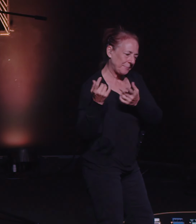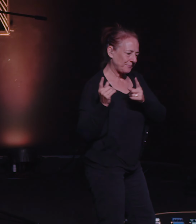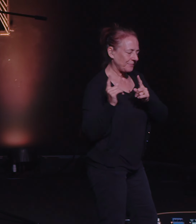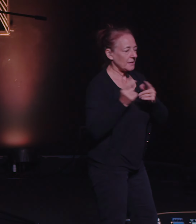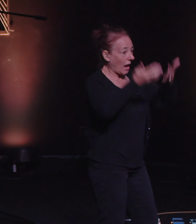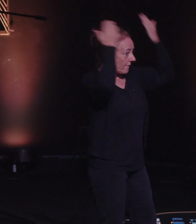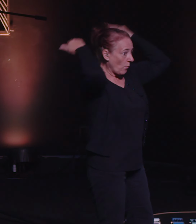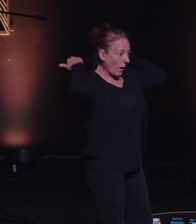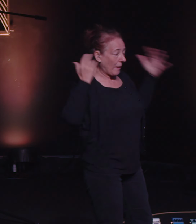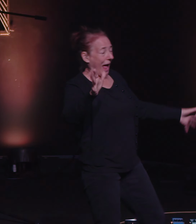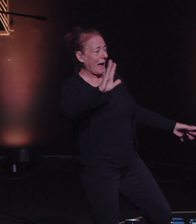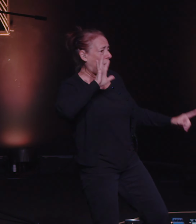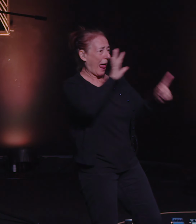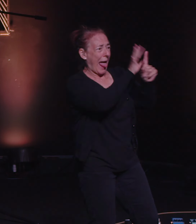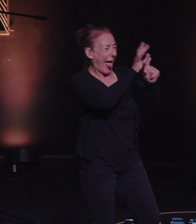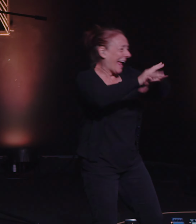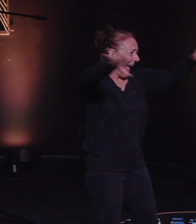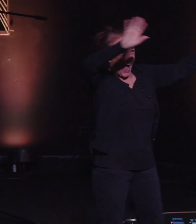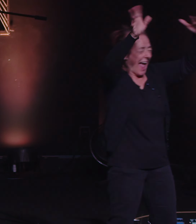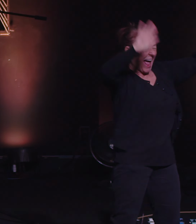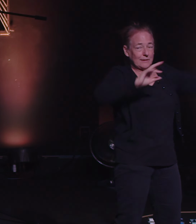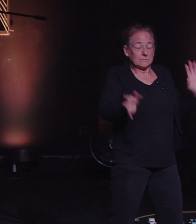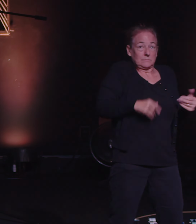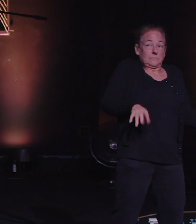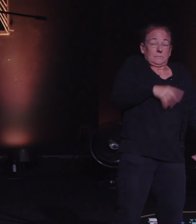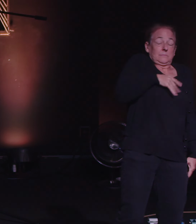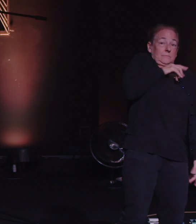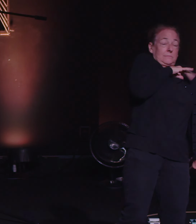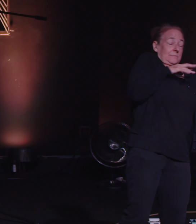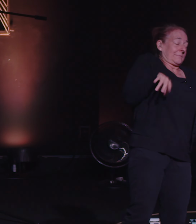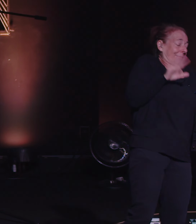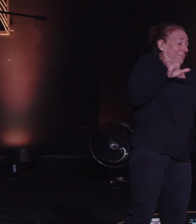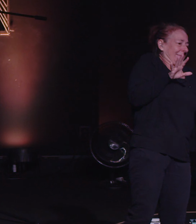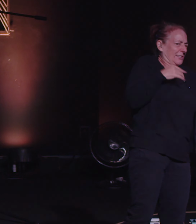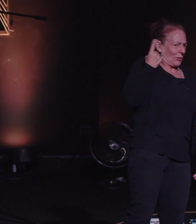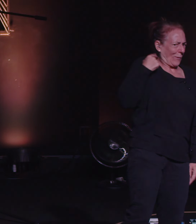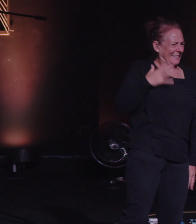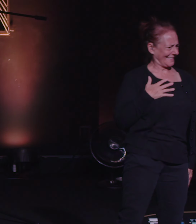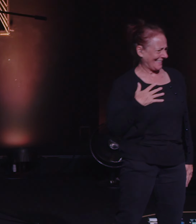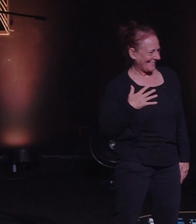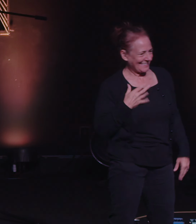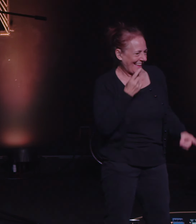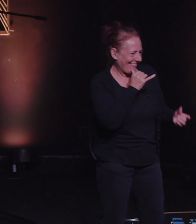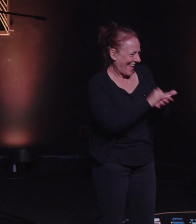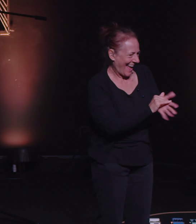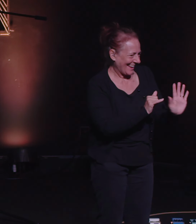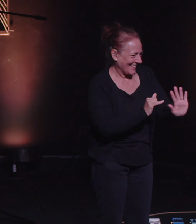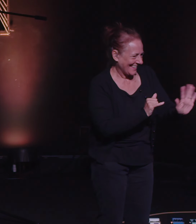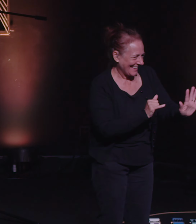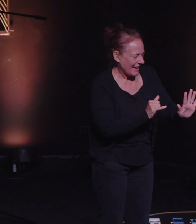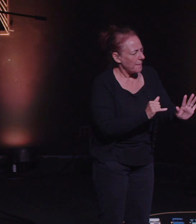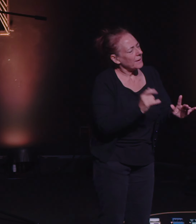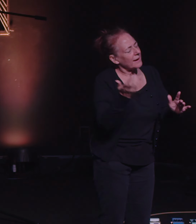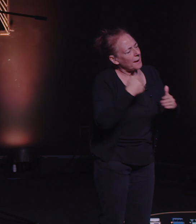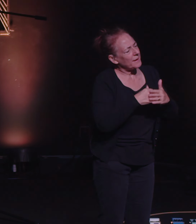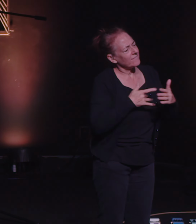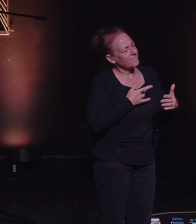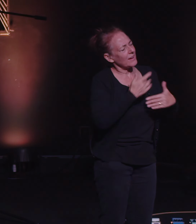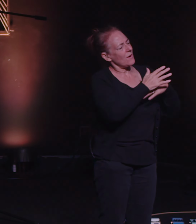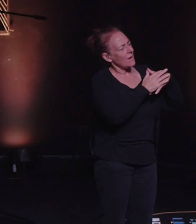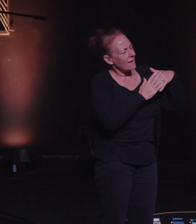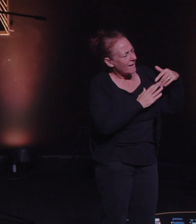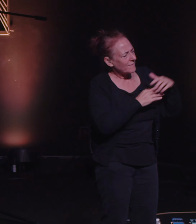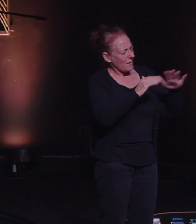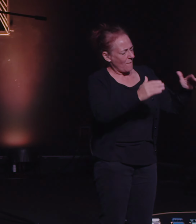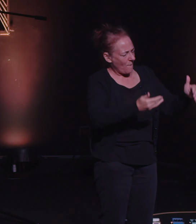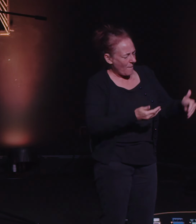not overwhelm them. Okay, we don't want to be like, hey, we're so glad you're here. They're like, oh, you guys are nutcakes. But you know, we want them to come in and feel welcome and